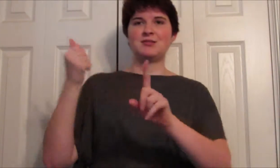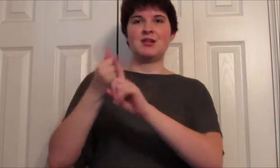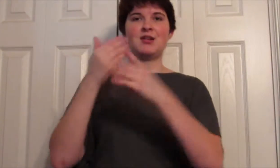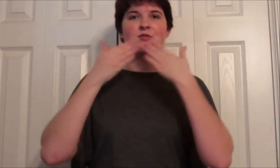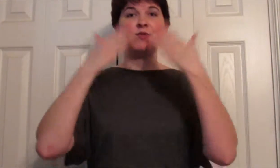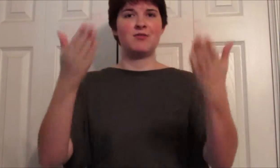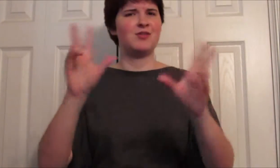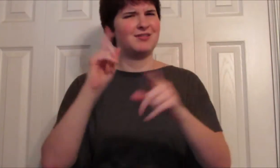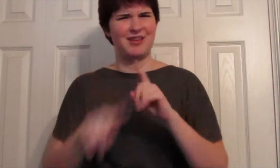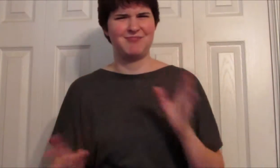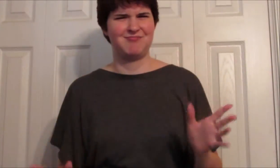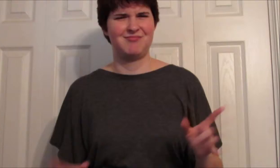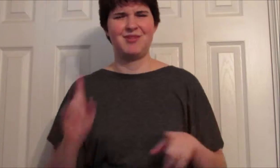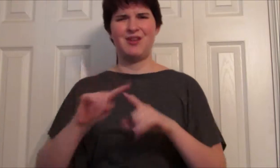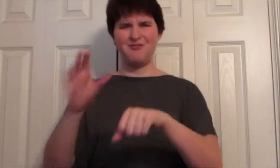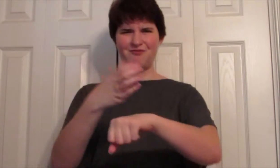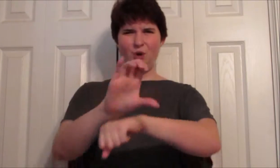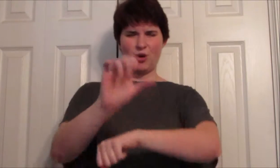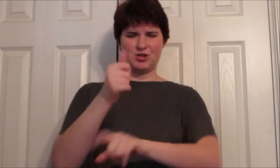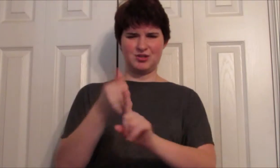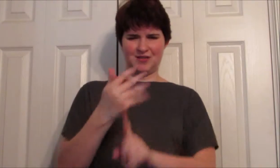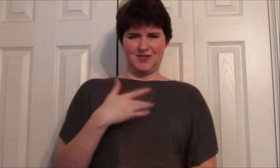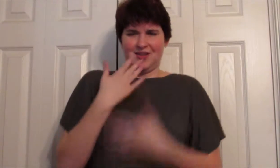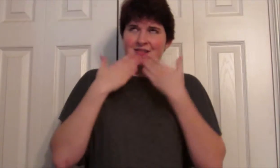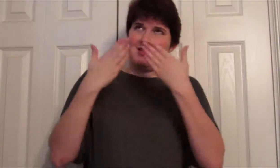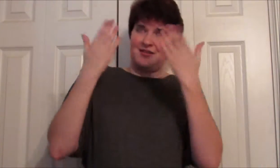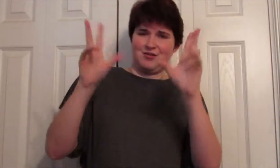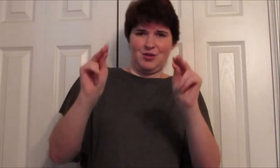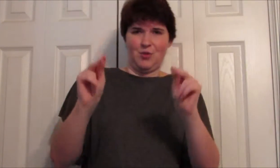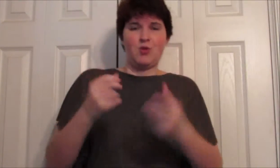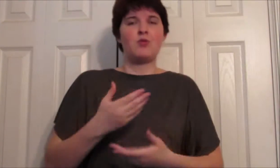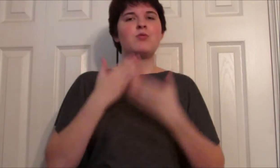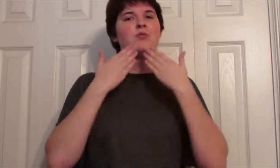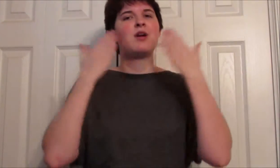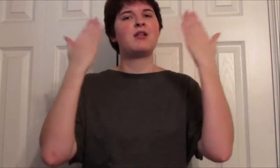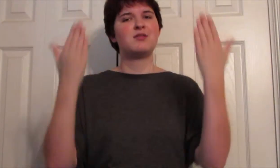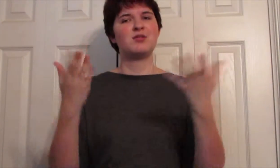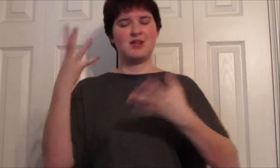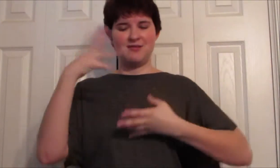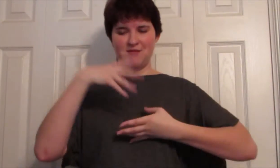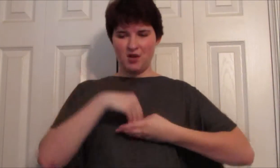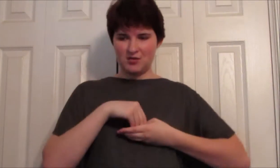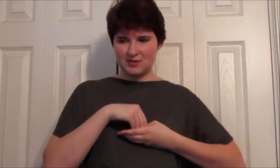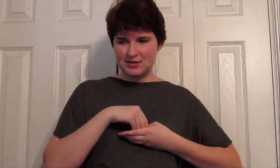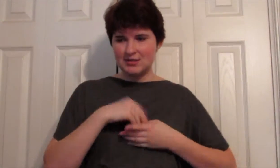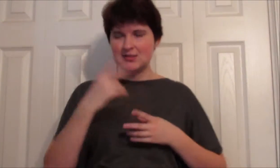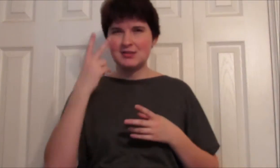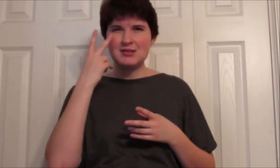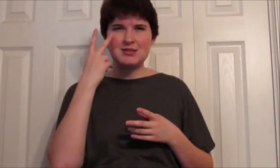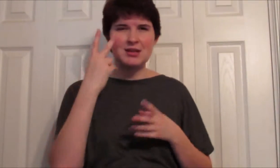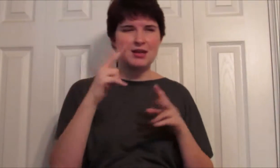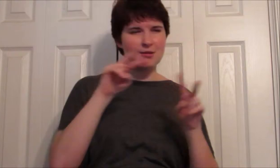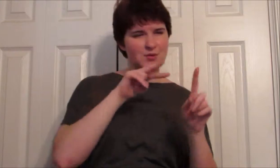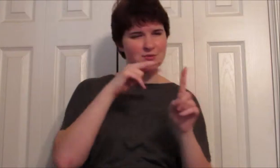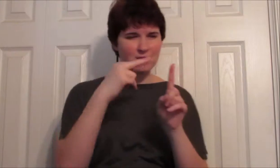be grateful. You can't force yourself to feel thankful. Gratitude involves a way of seeing, perceiving,